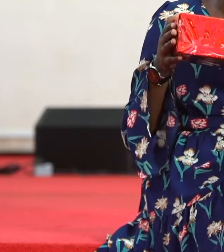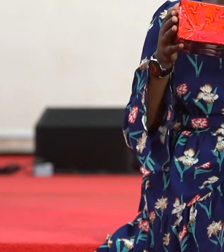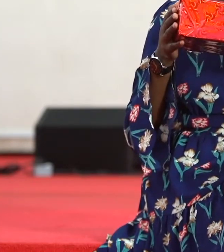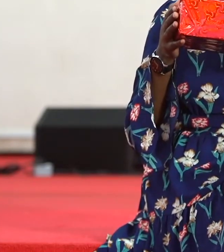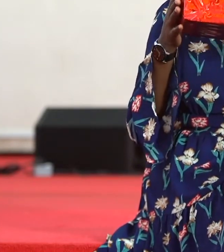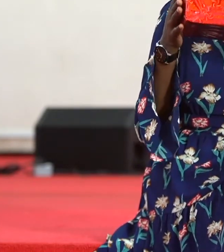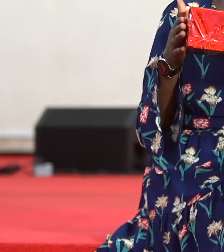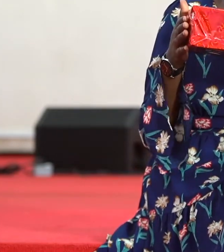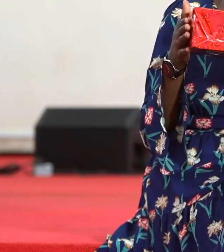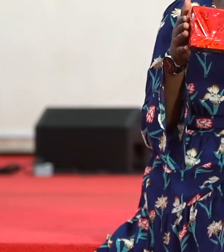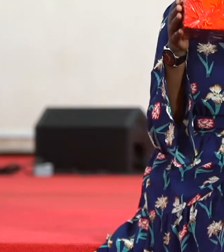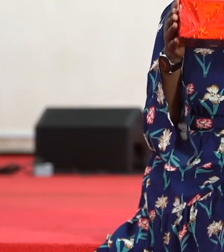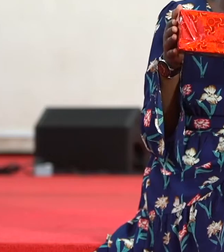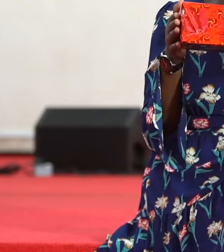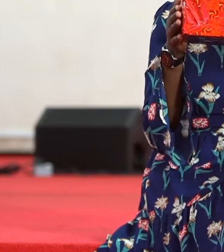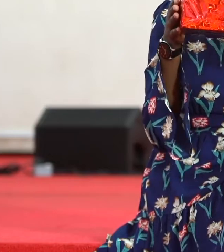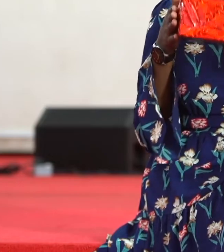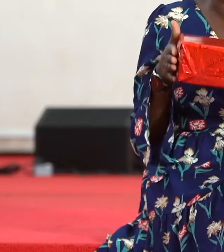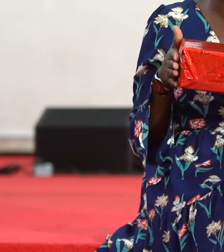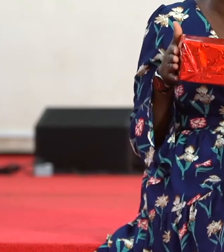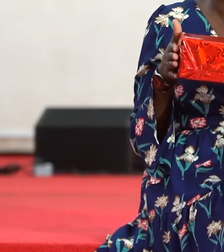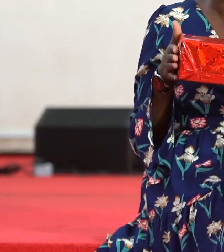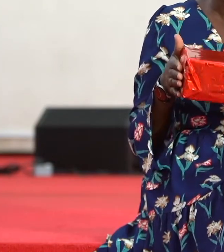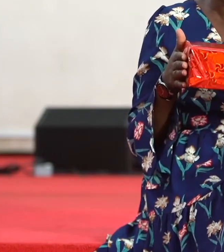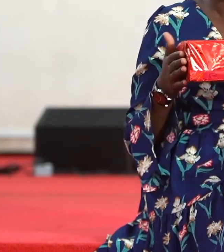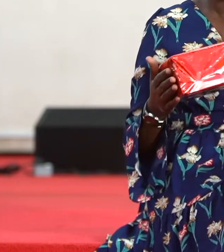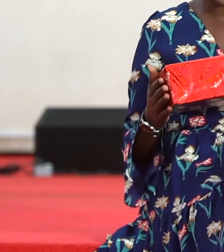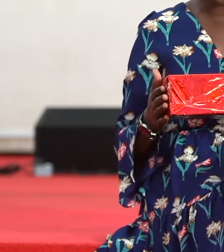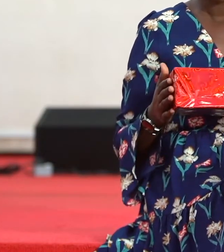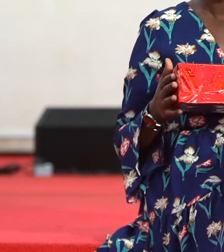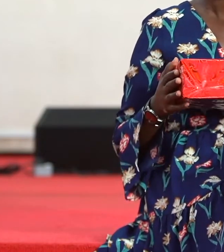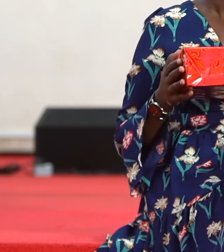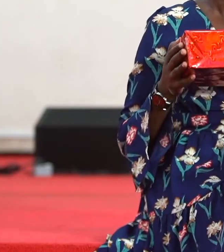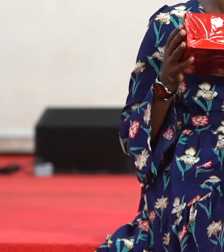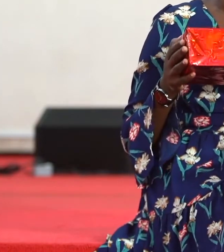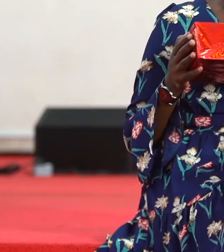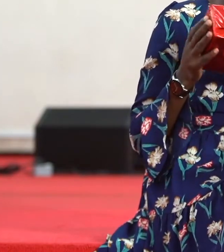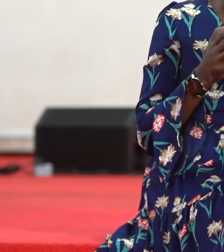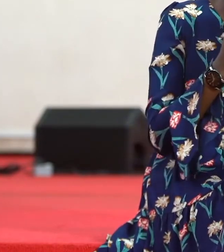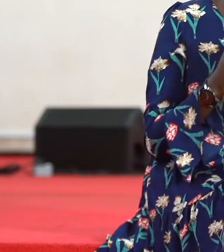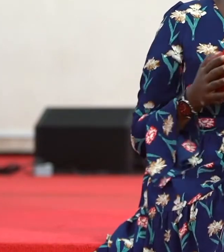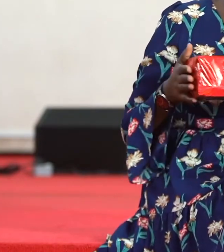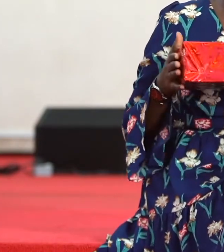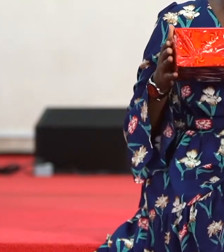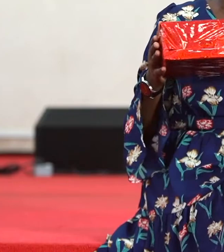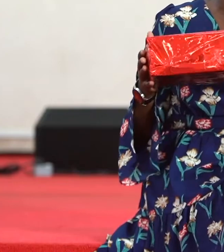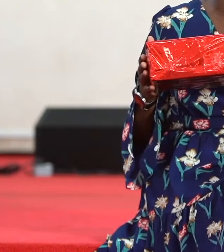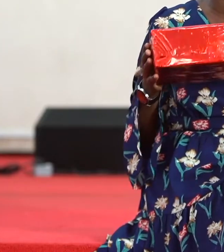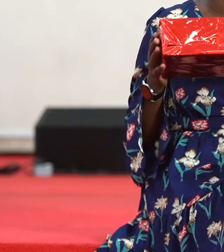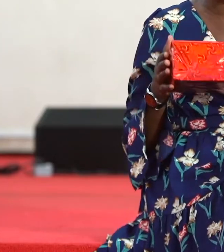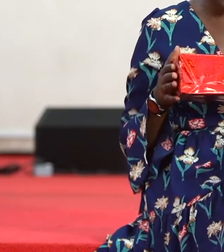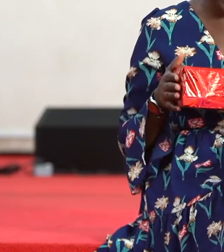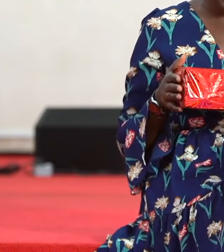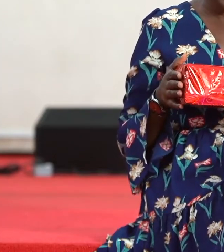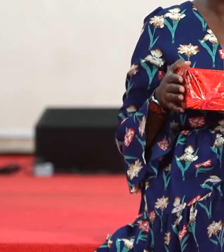is sealed in this box. So, because God has given us these